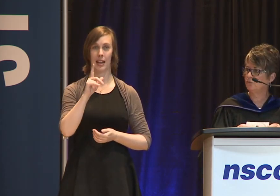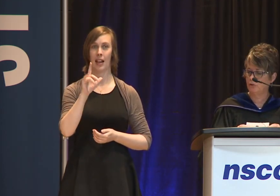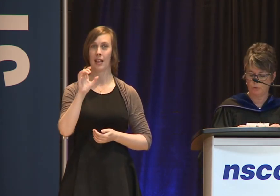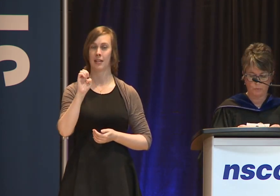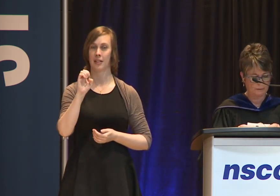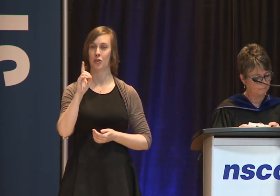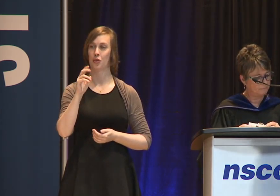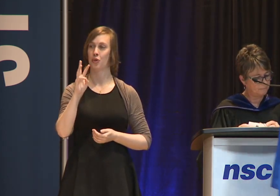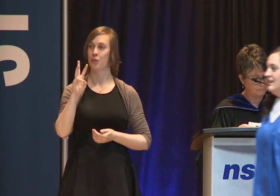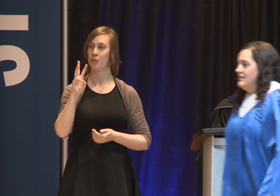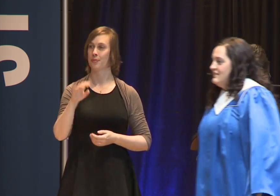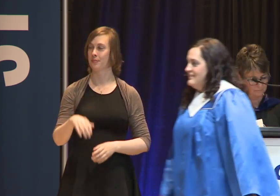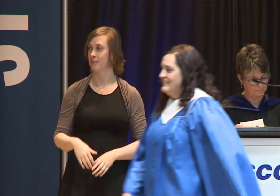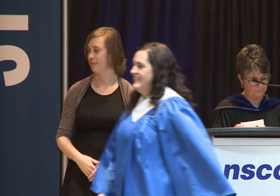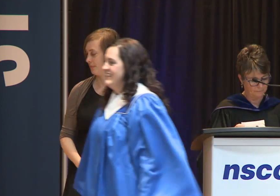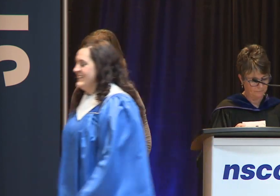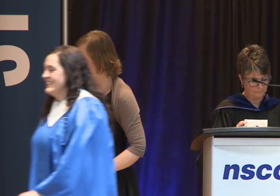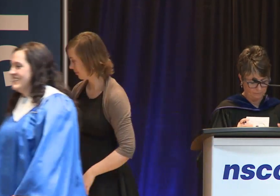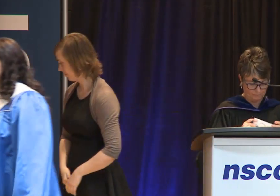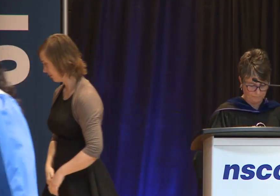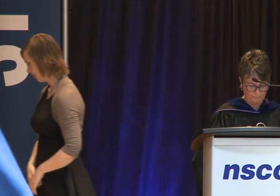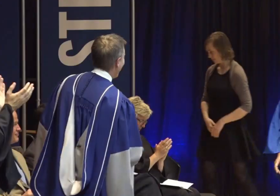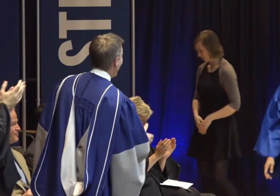Danielle Drew.